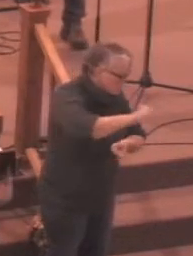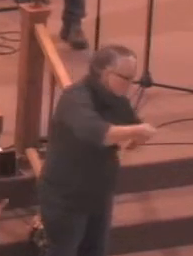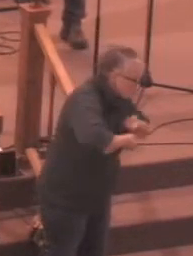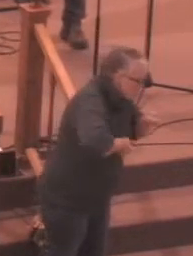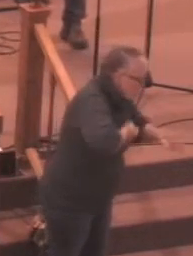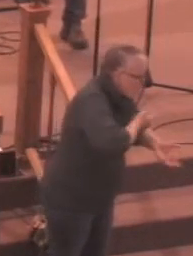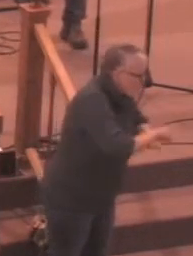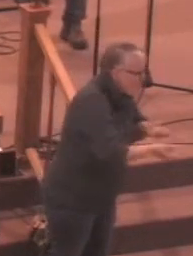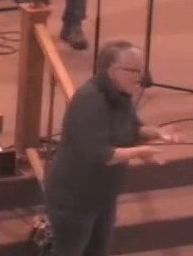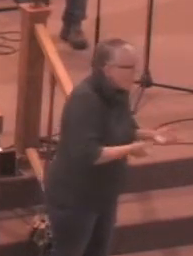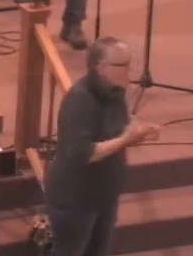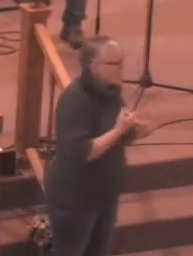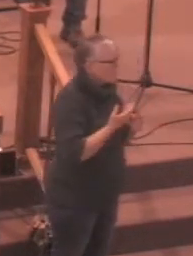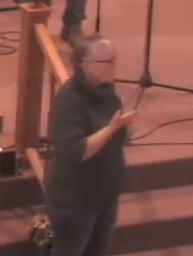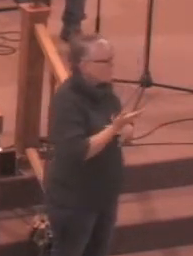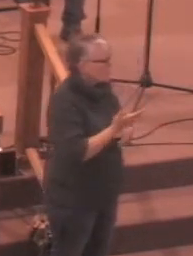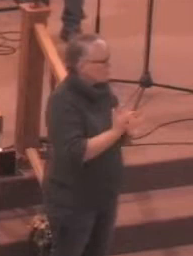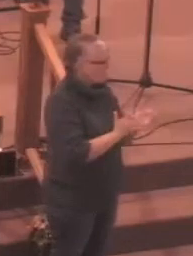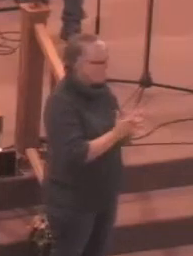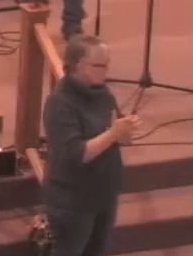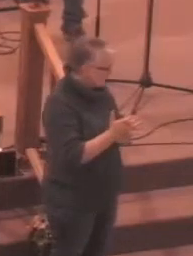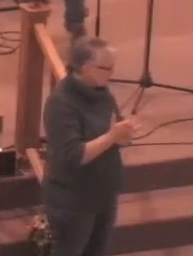in the life of Jesus Christ.